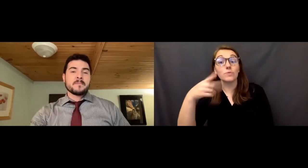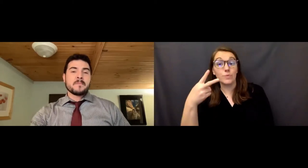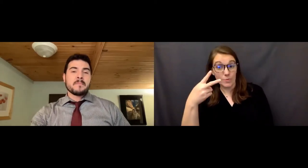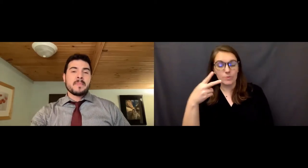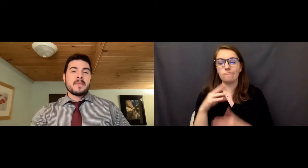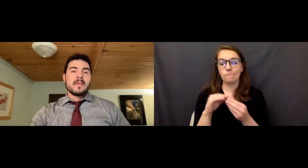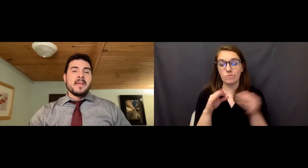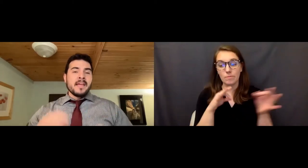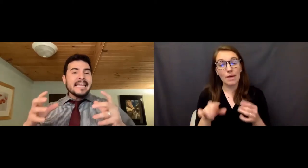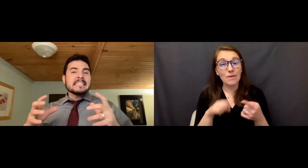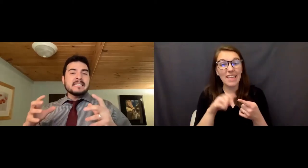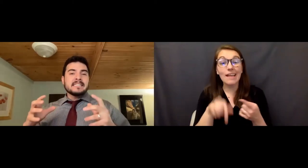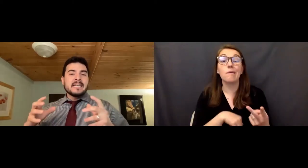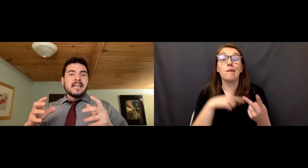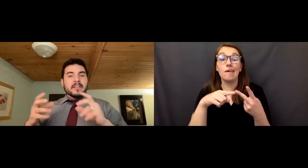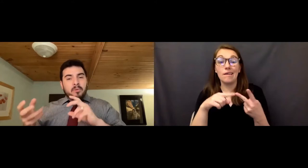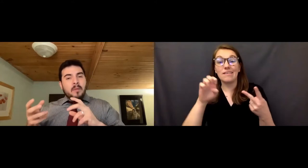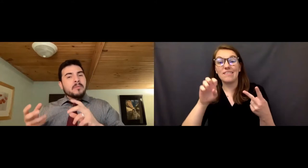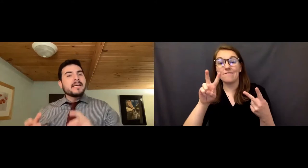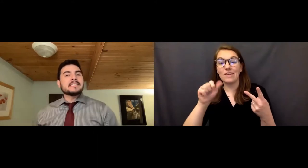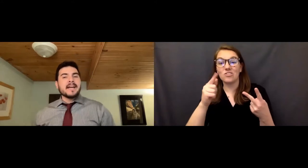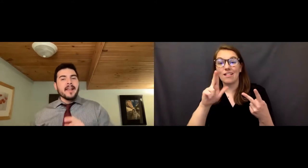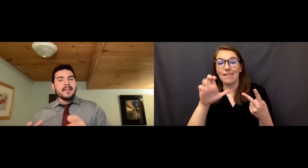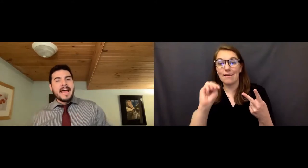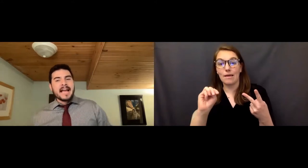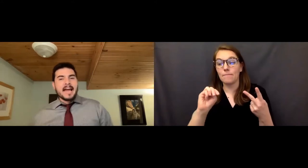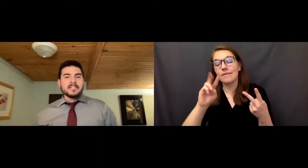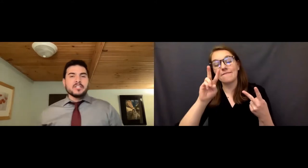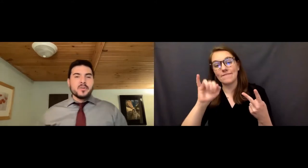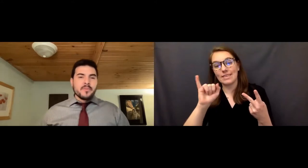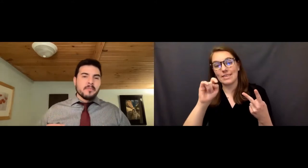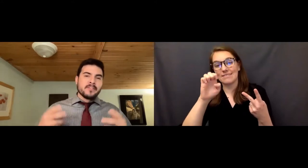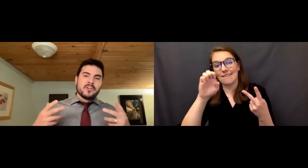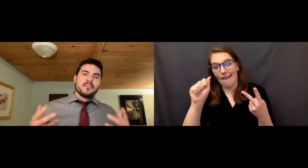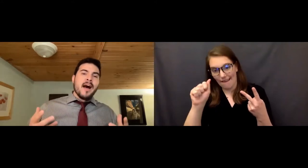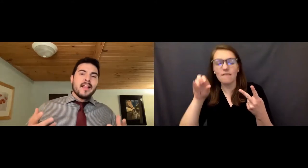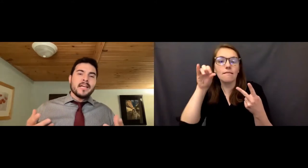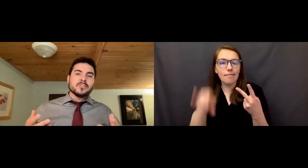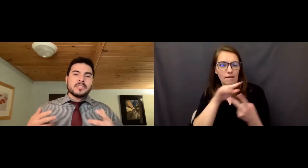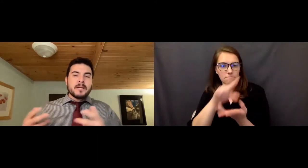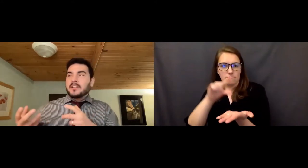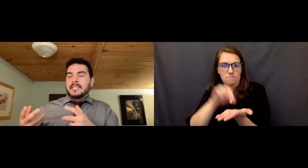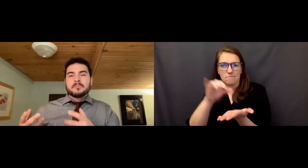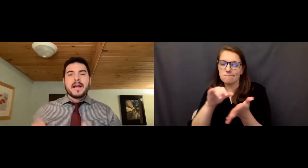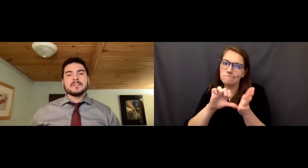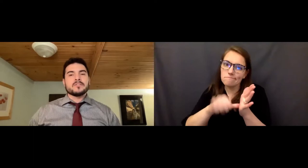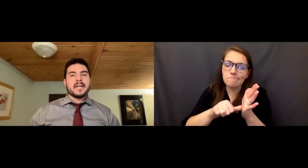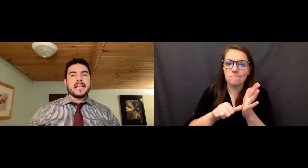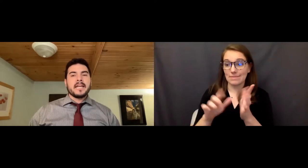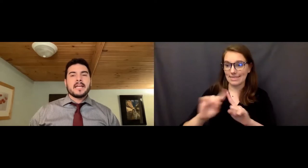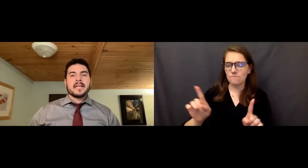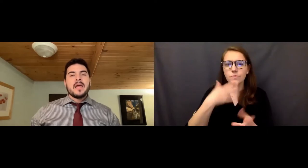Vitae. In essence, the problem isn't a lack having to do with some esoteric knowledge or specialized